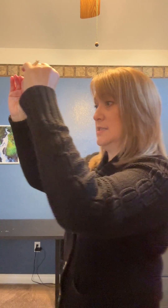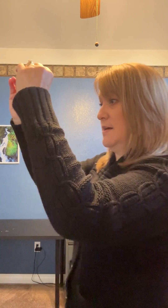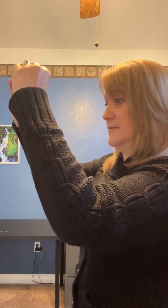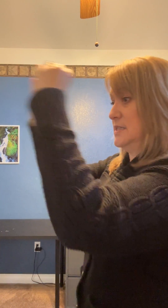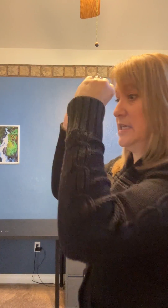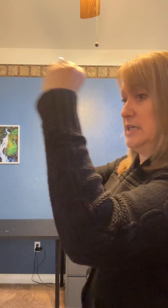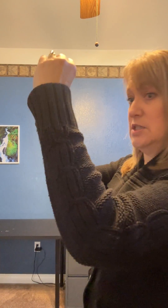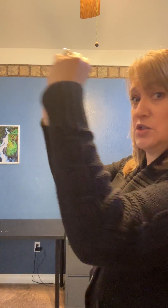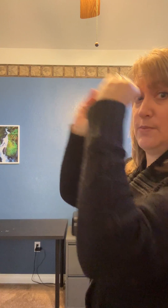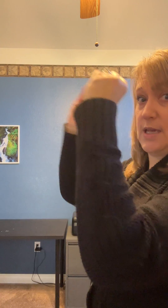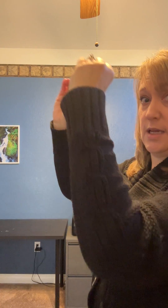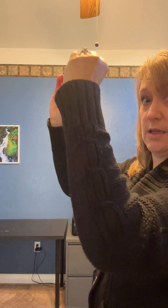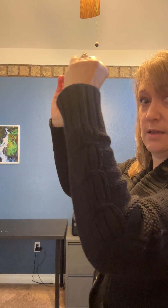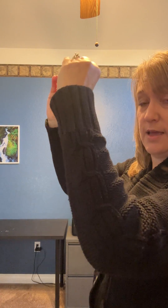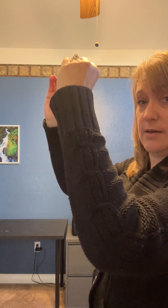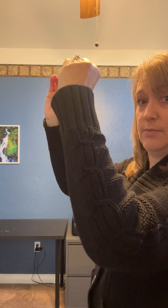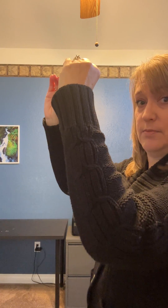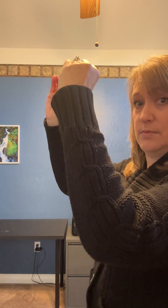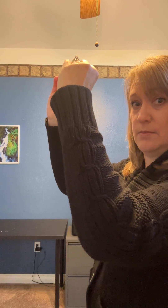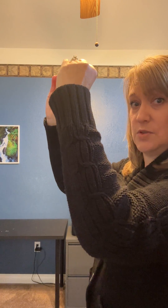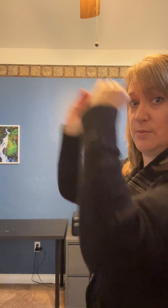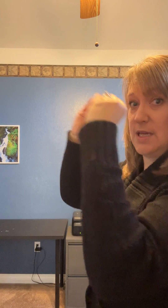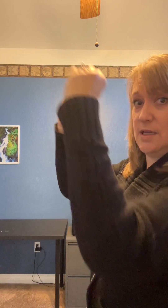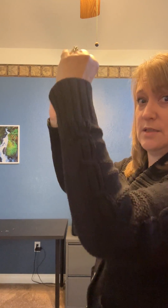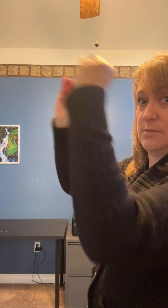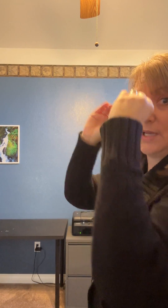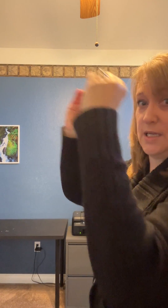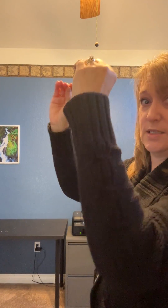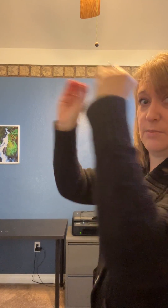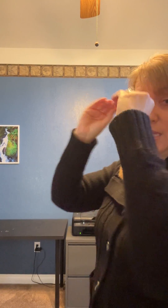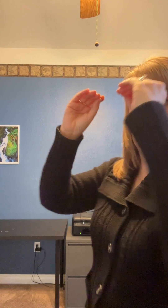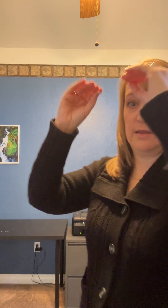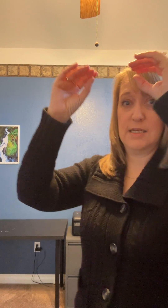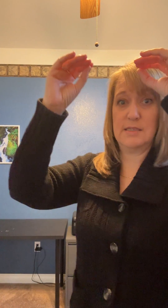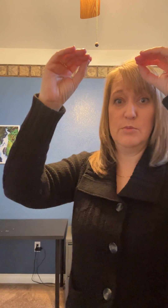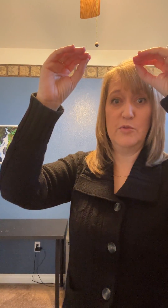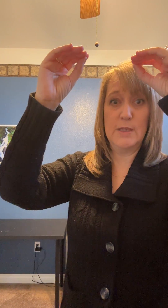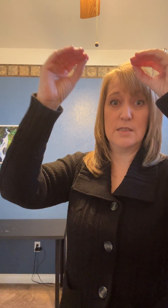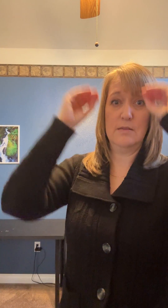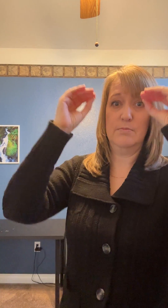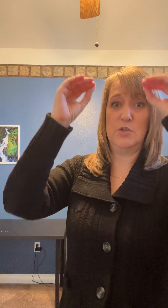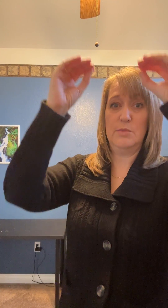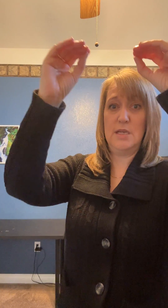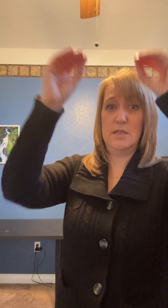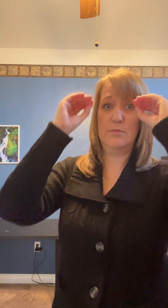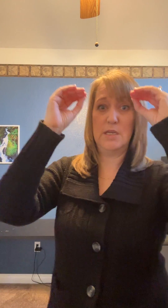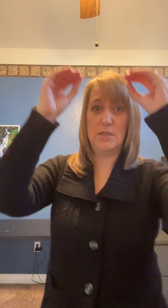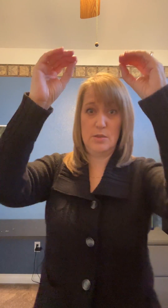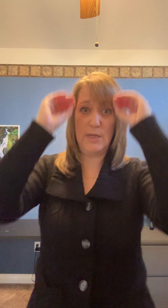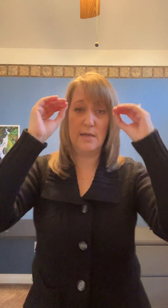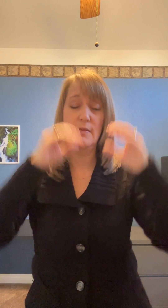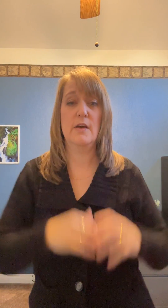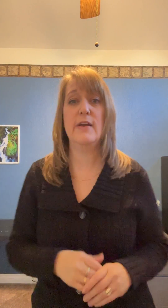yourself. Teach me, like to me, to me, to me. That's the movement. To me, to me, to me. All right,